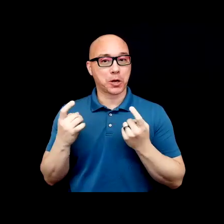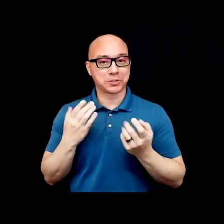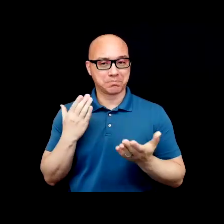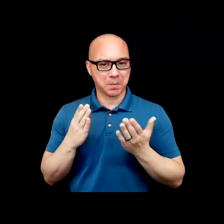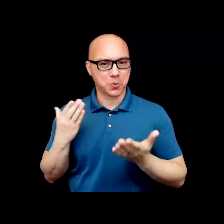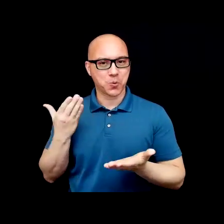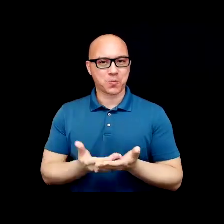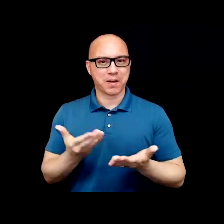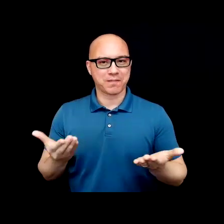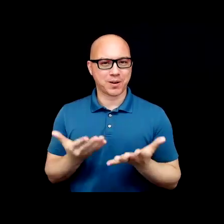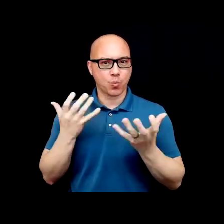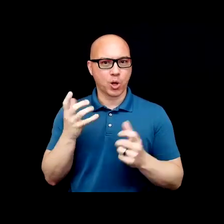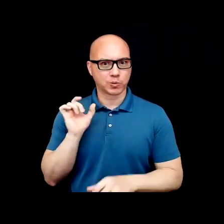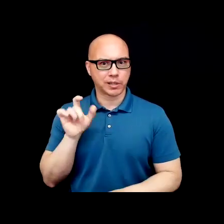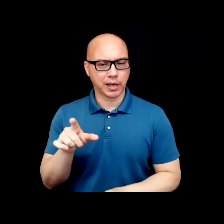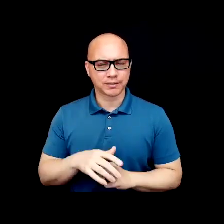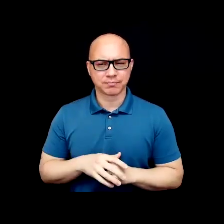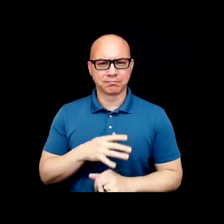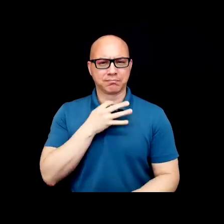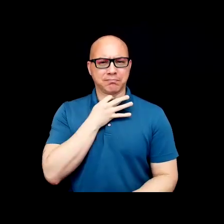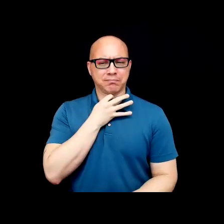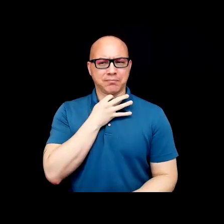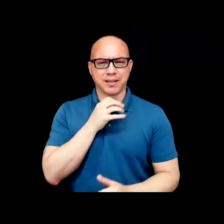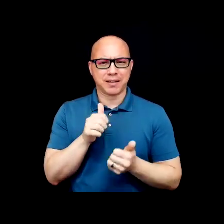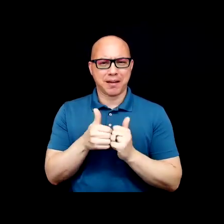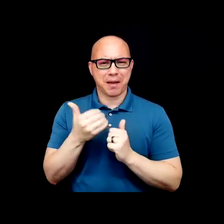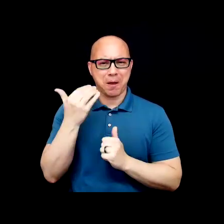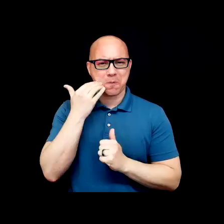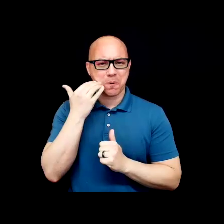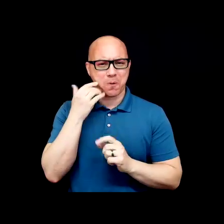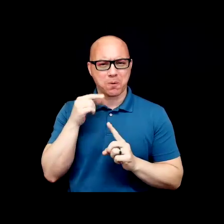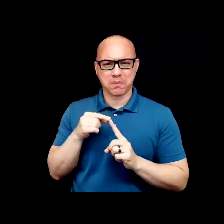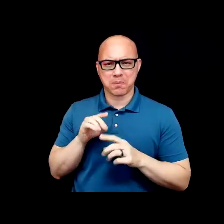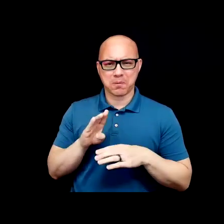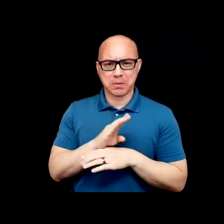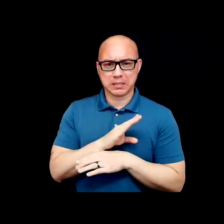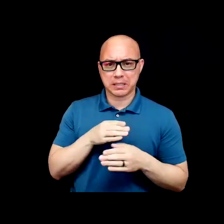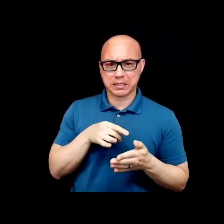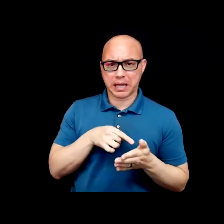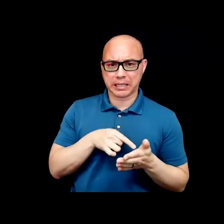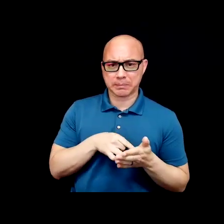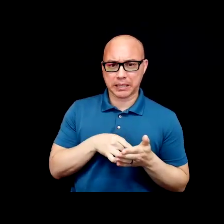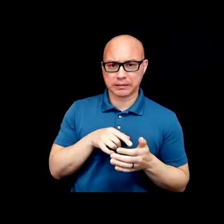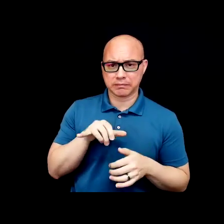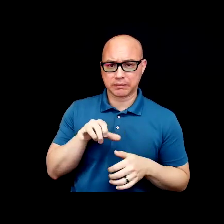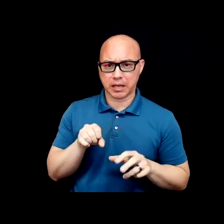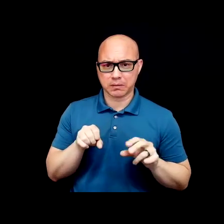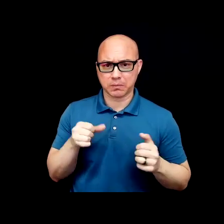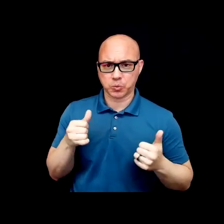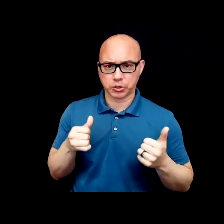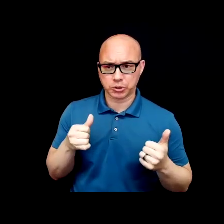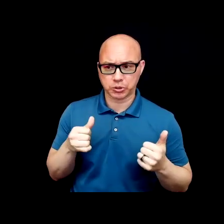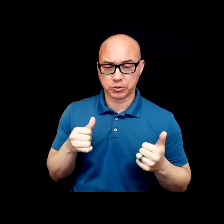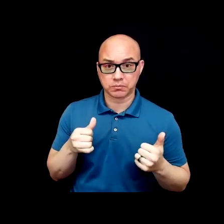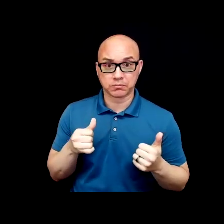to ask. And that is like, how do I know what is a business expense? Okay. You guys are telling me that, this